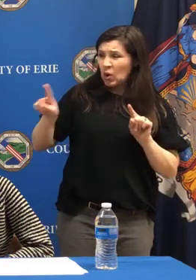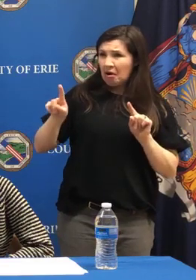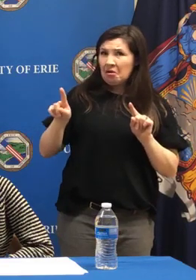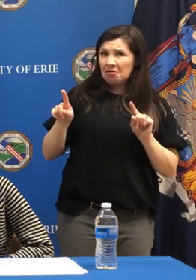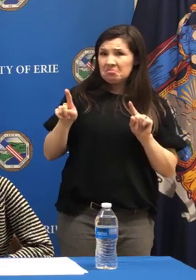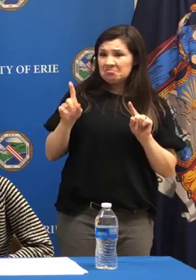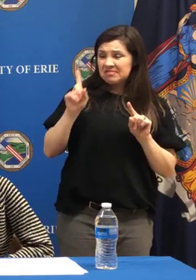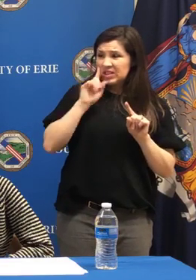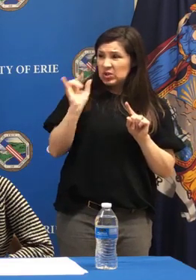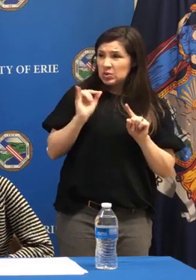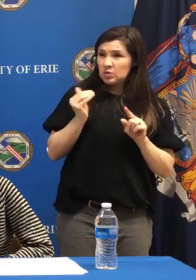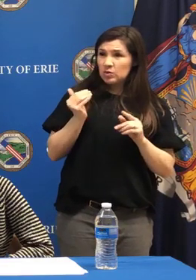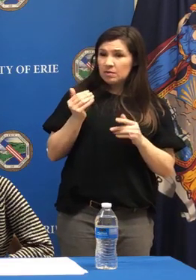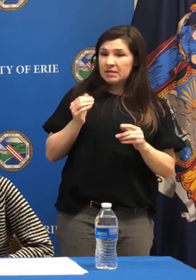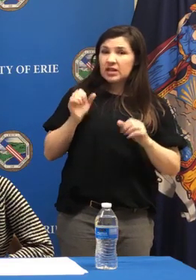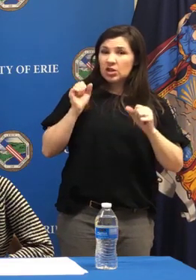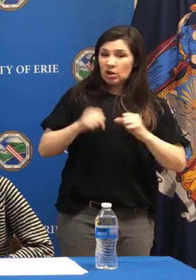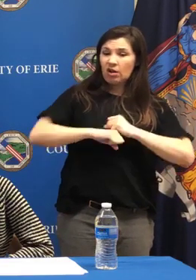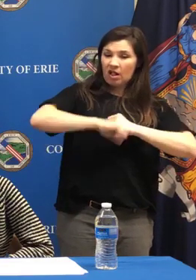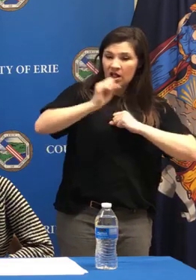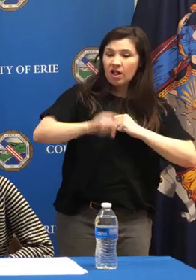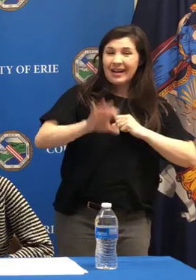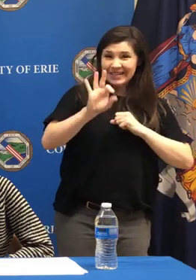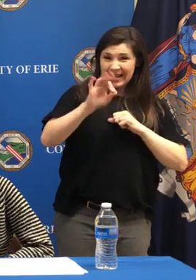looking at too, as many as 9 months?